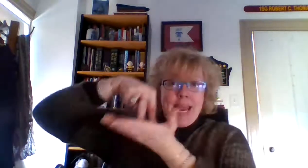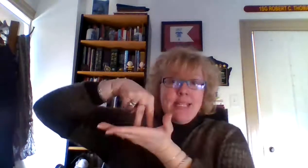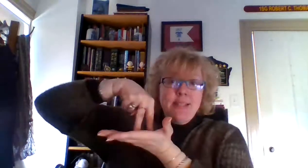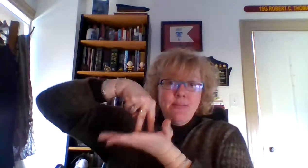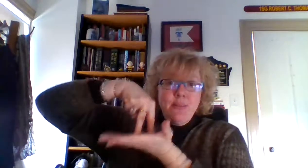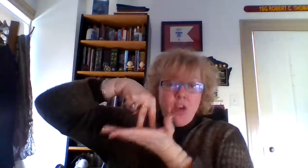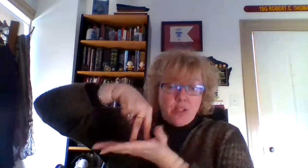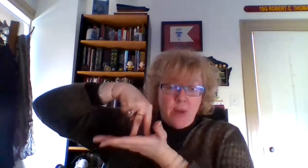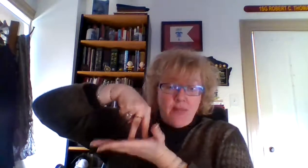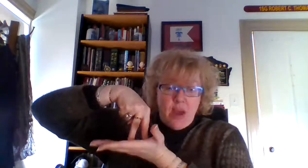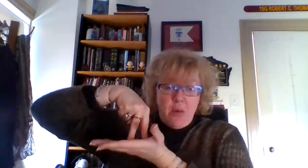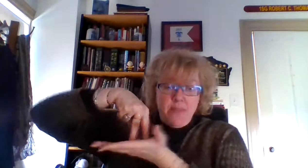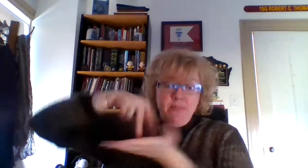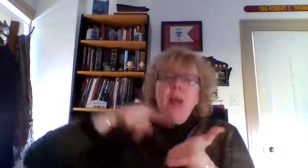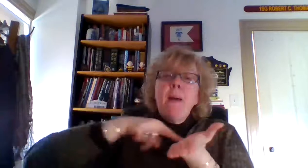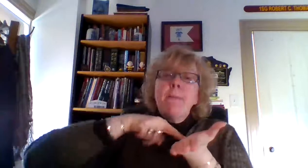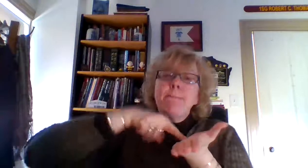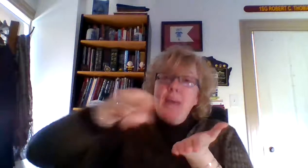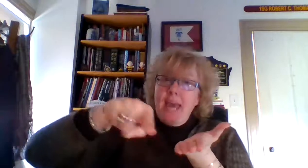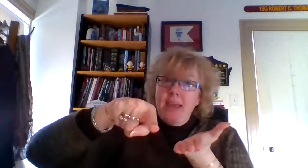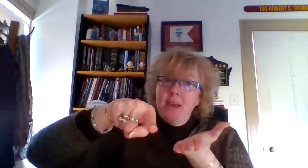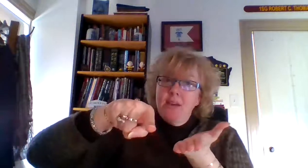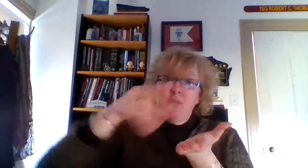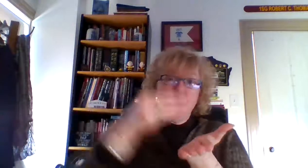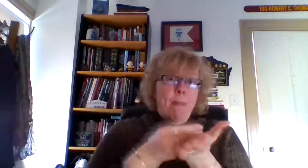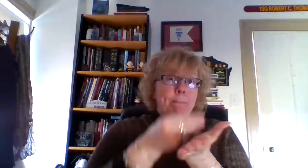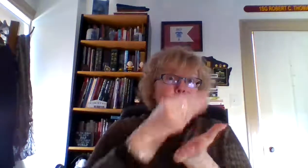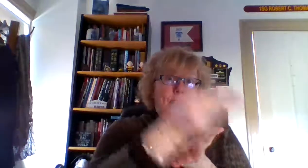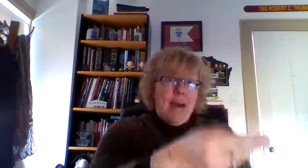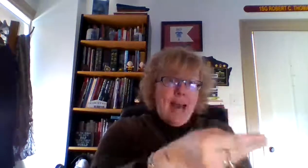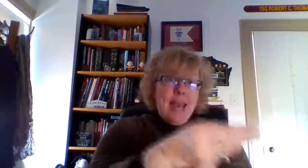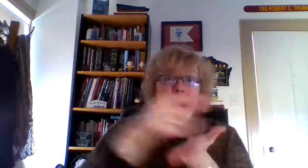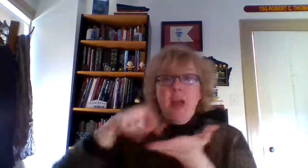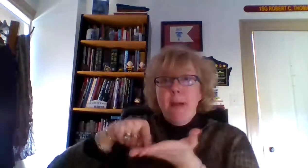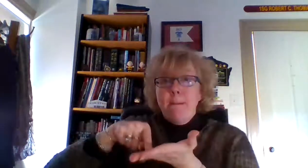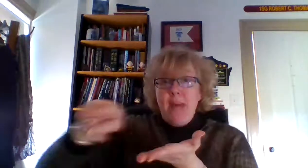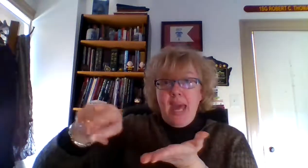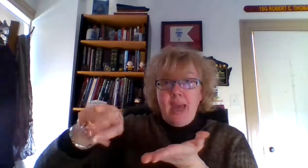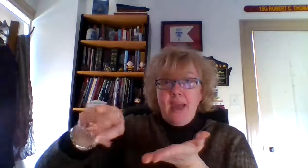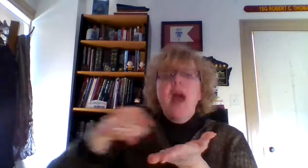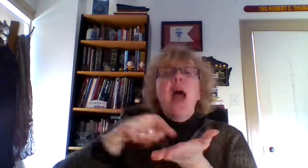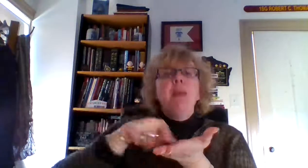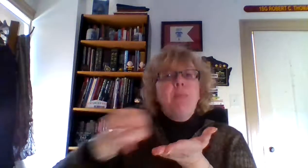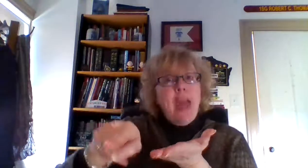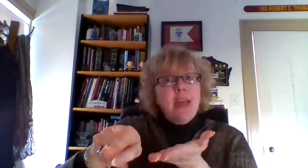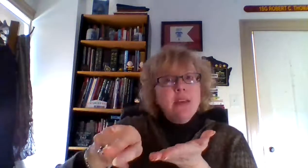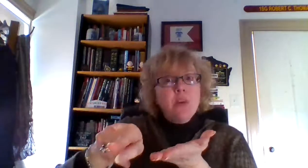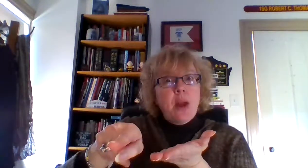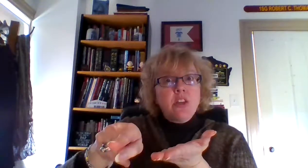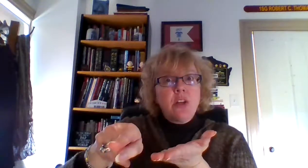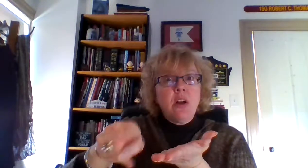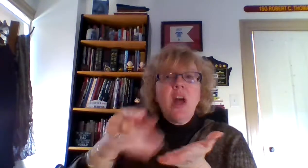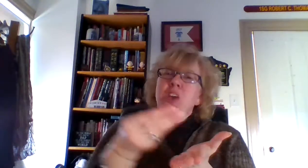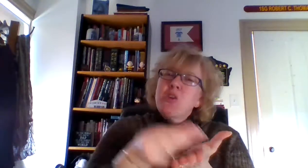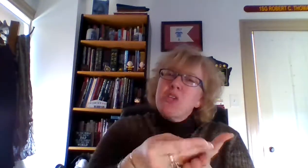Stand. We talked about that one. Pay. Buy. Pay. And pay is directional. Usually you